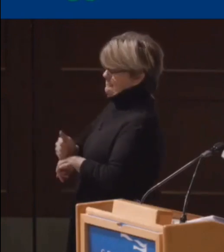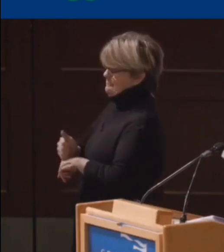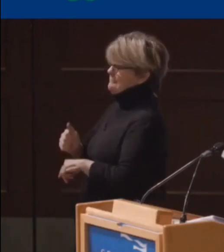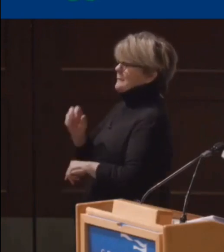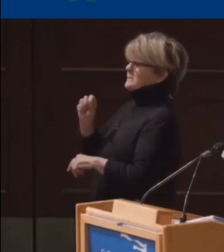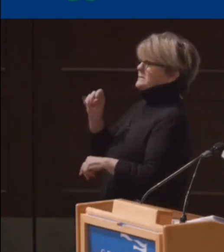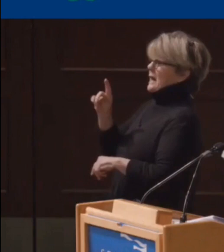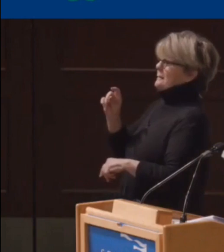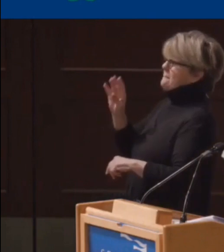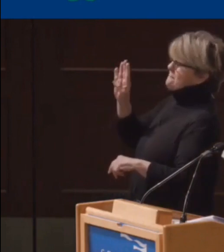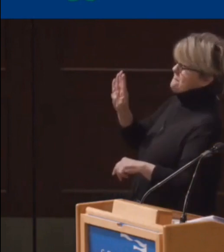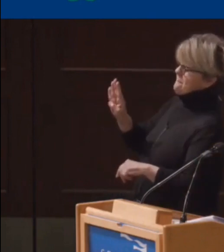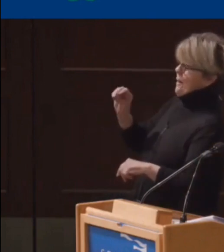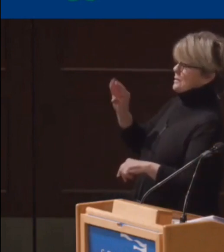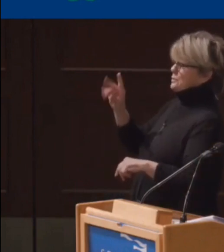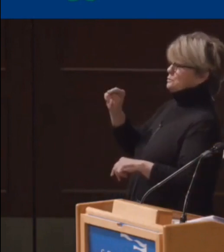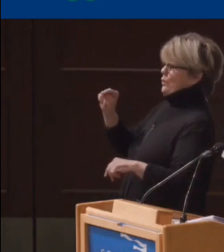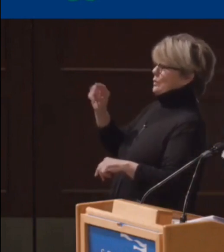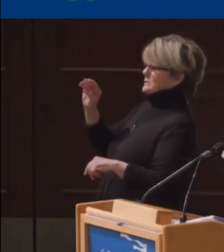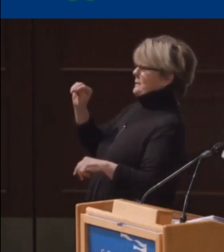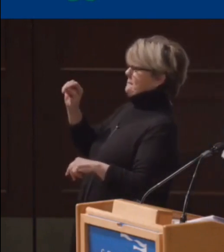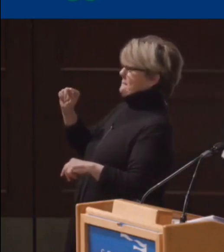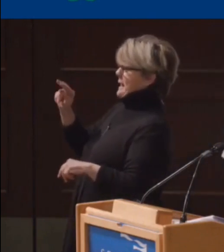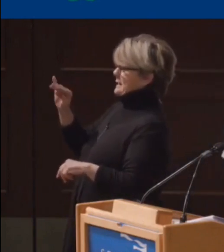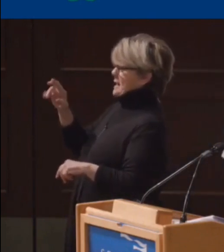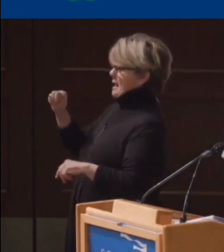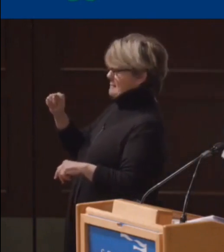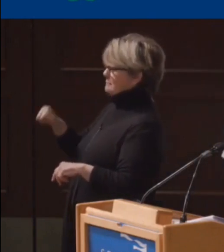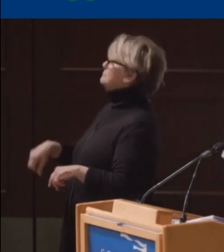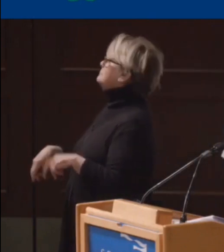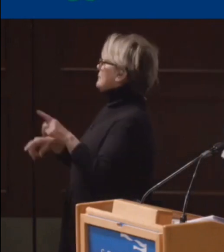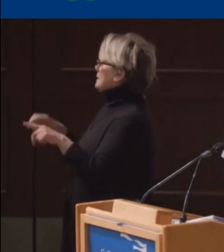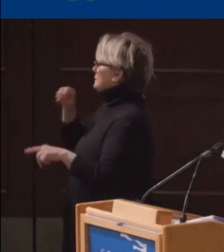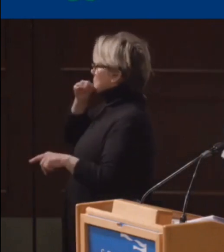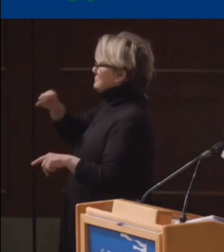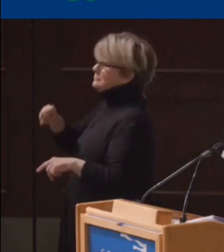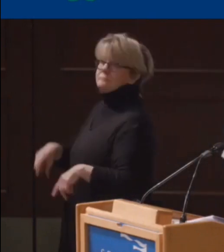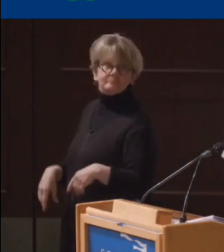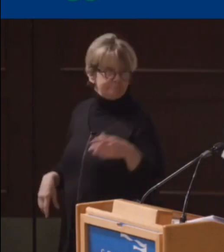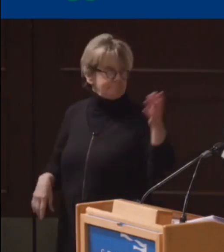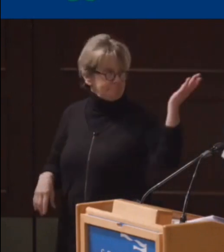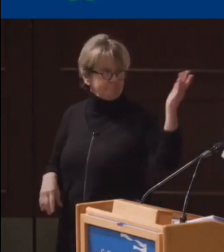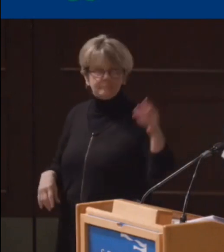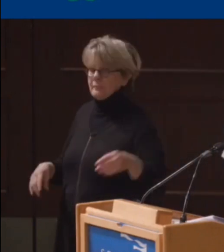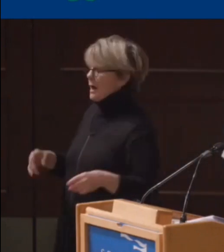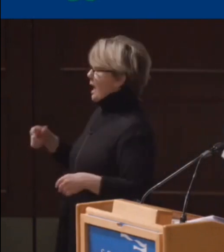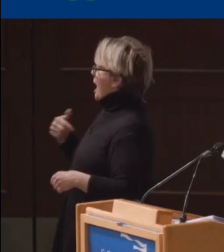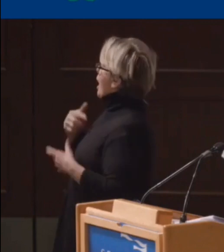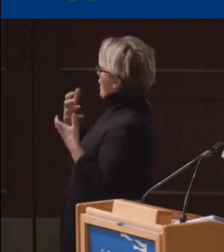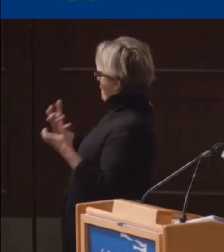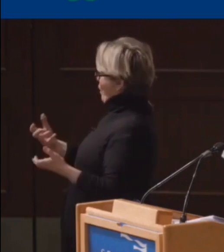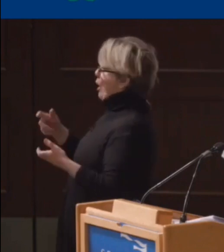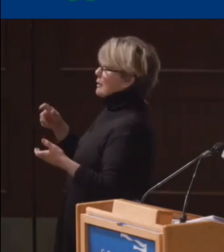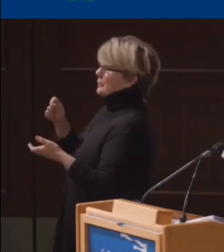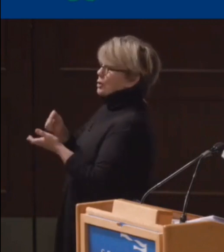I grew to really enjoy blogging about sports, and I realized I wanted to be a sports journalist for a career.